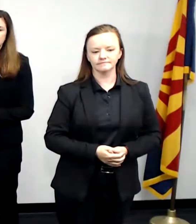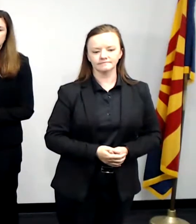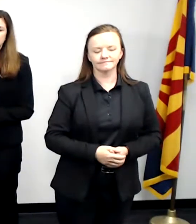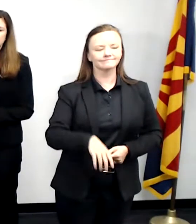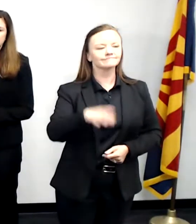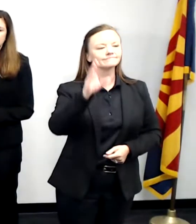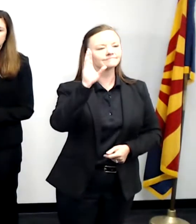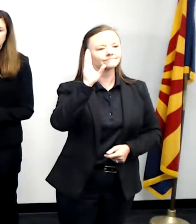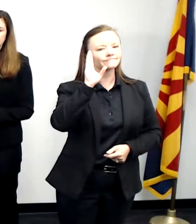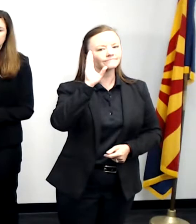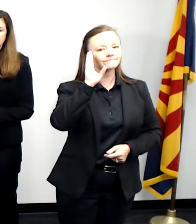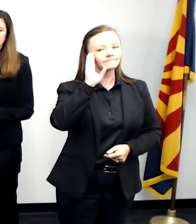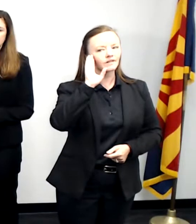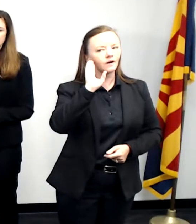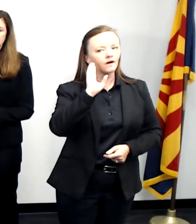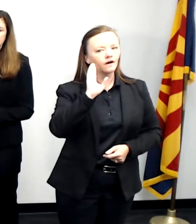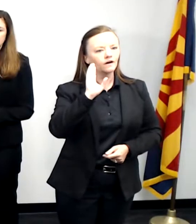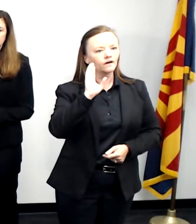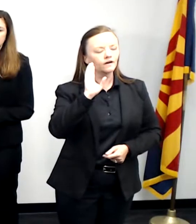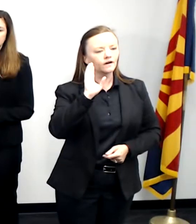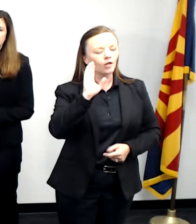Hi,